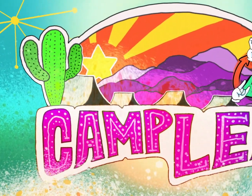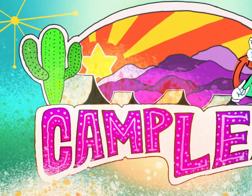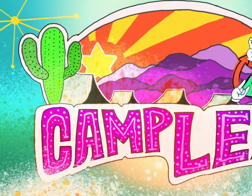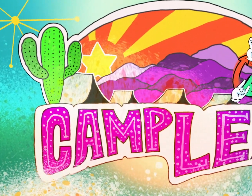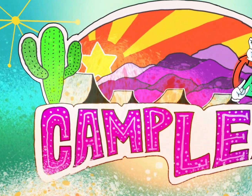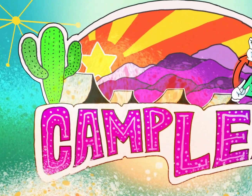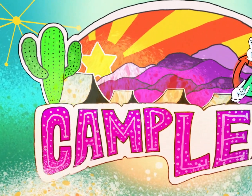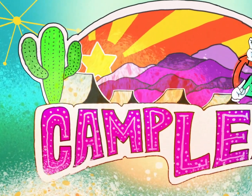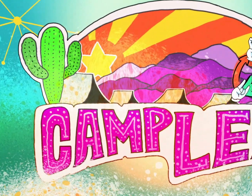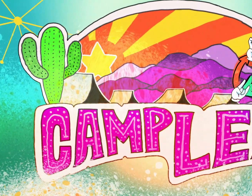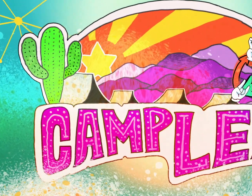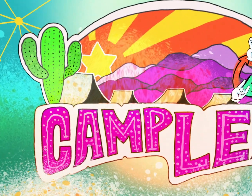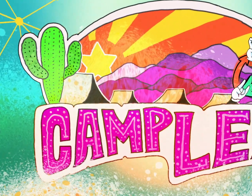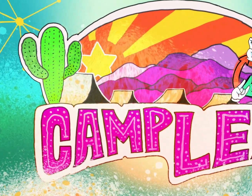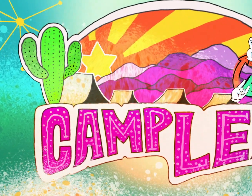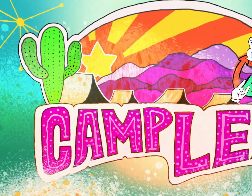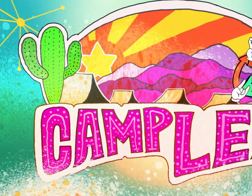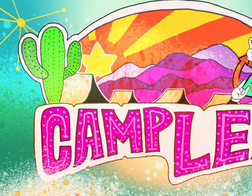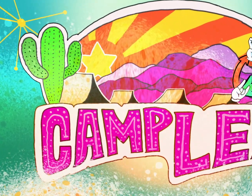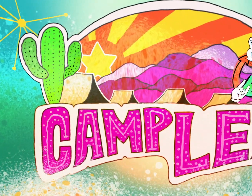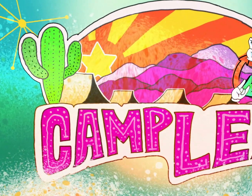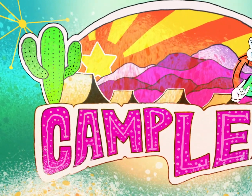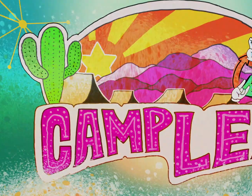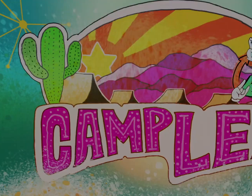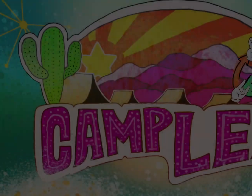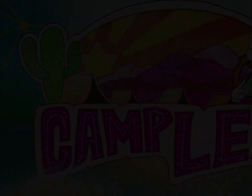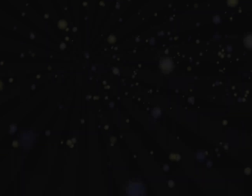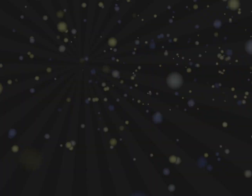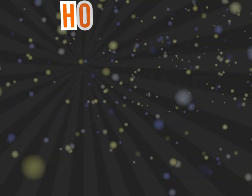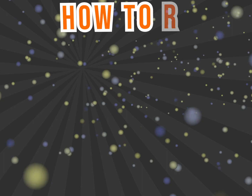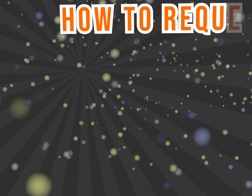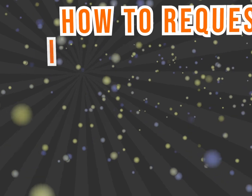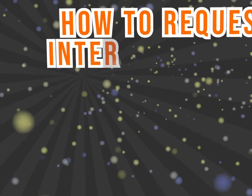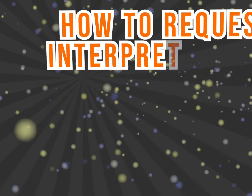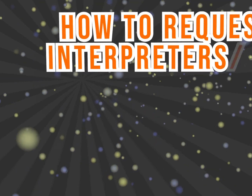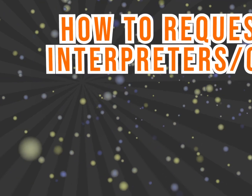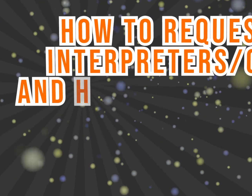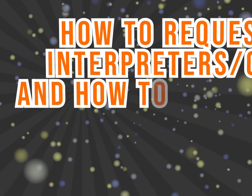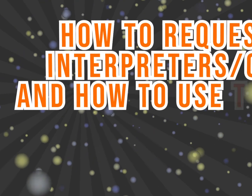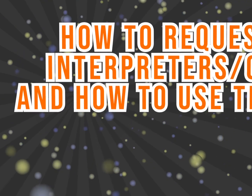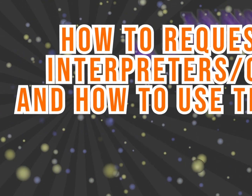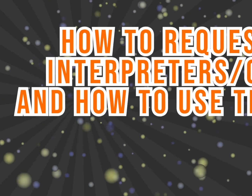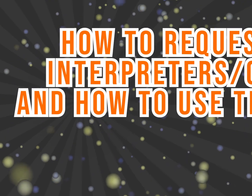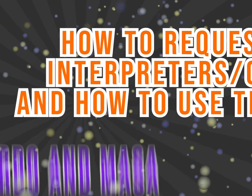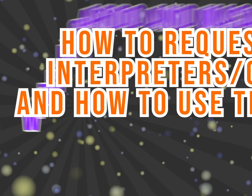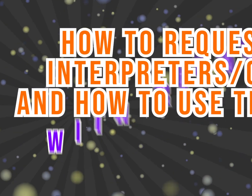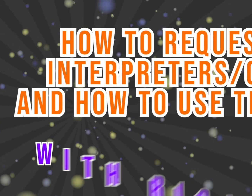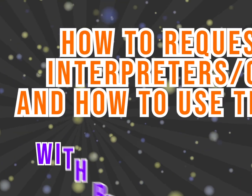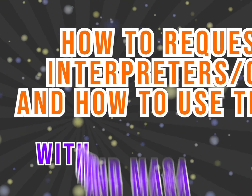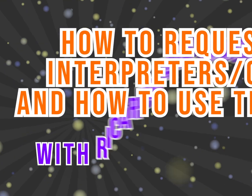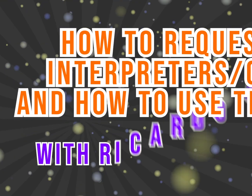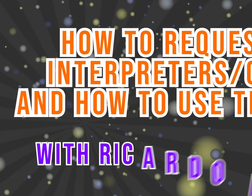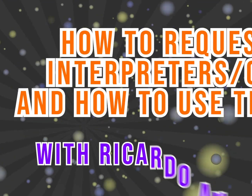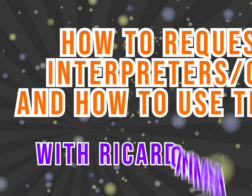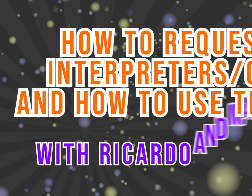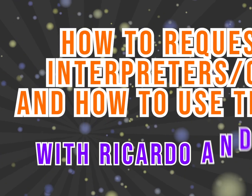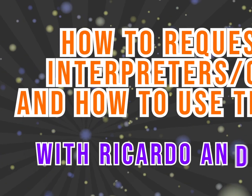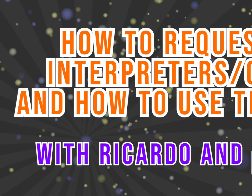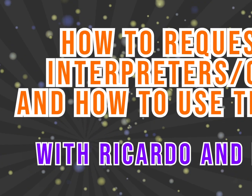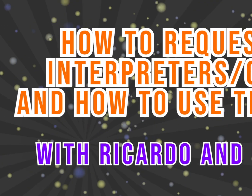It fades into a black and gray animation. Words appear. How to request interpreters/CDI and how to use them with Ricardo